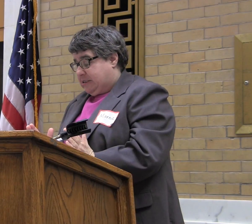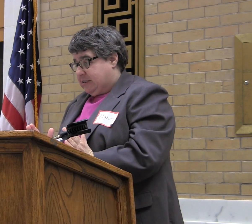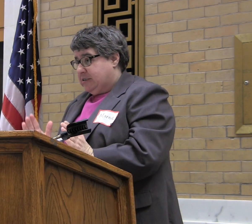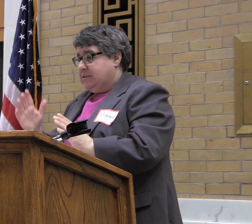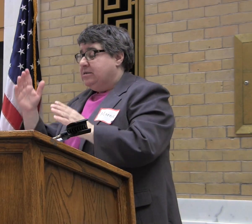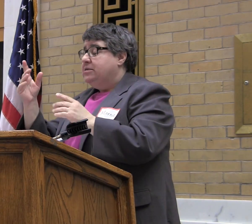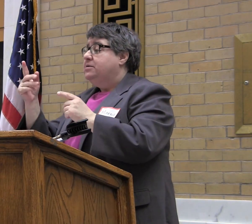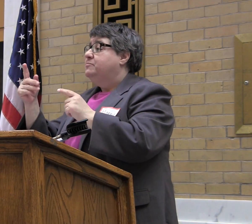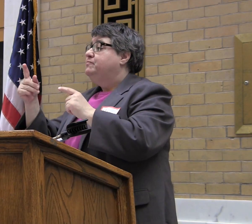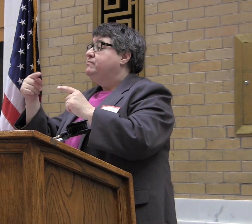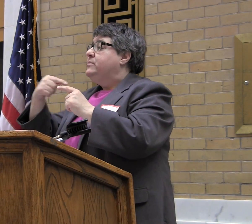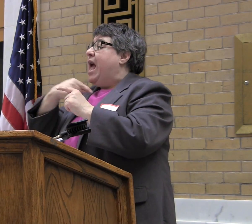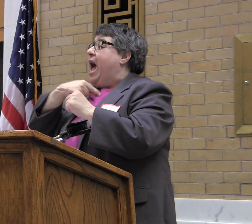former therapist,